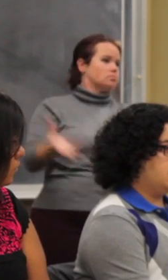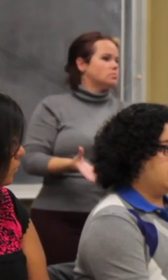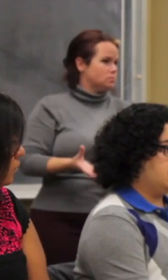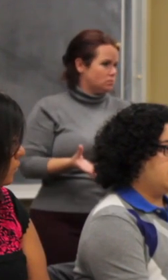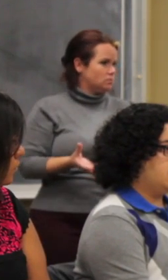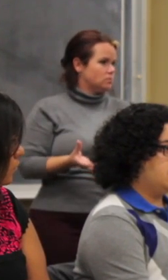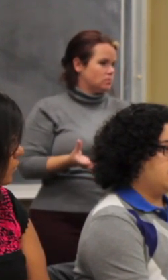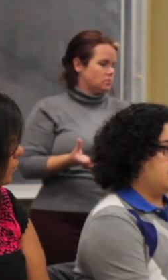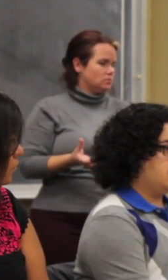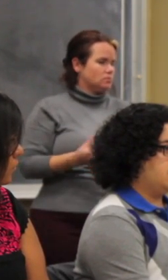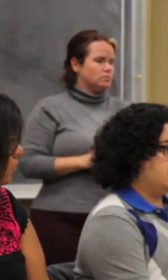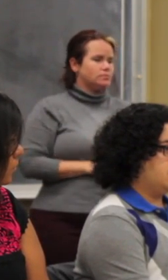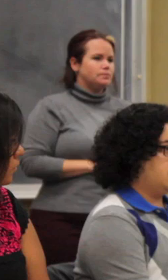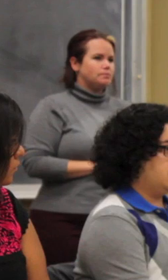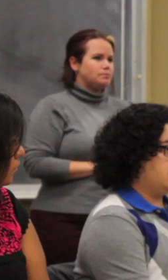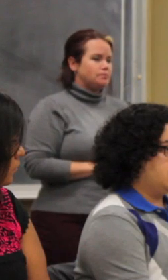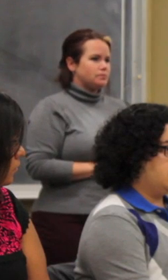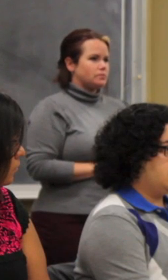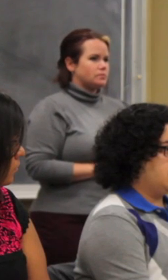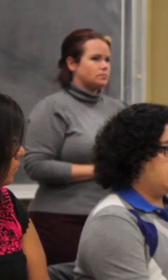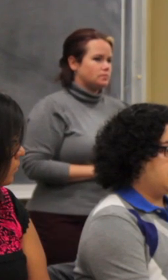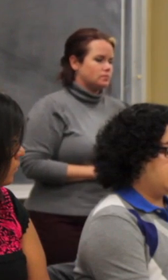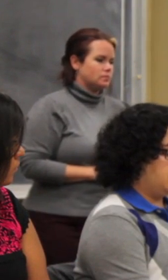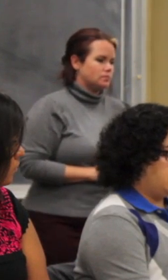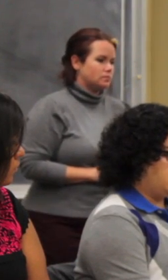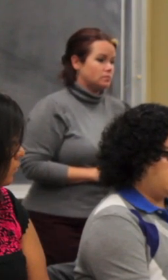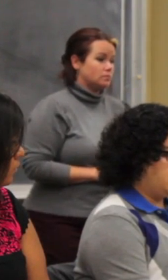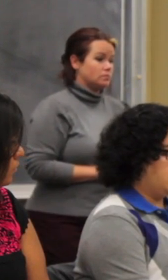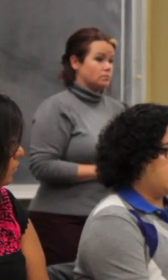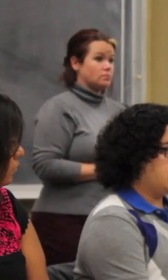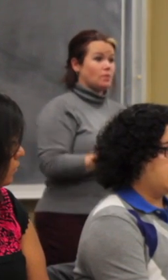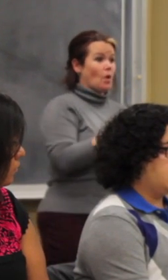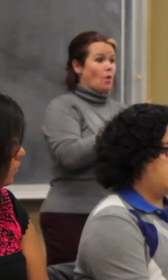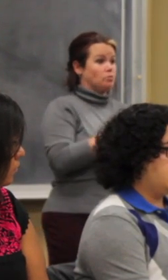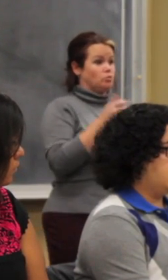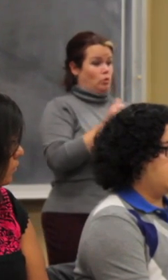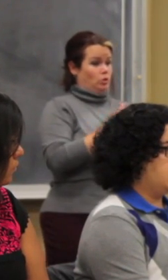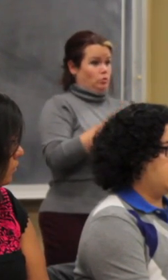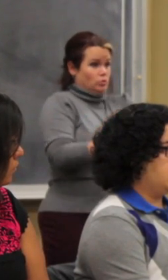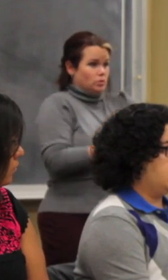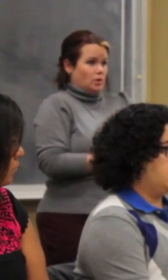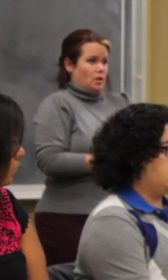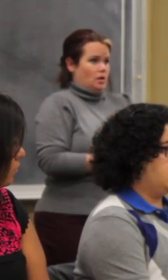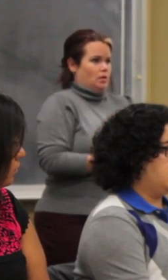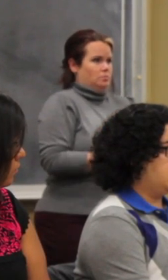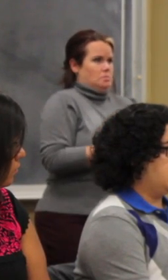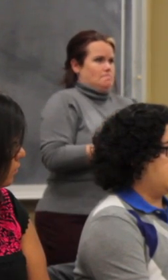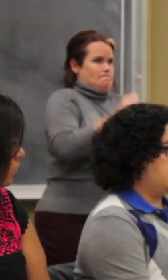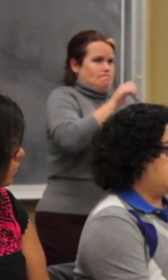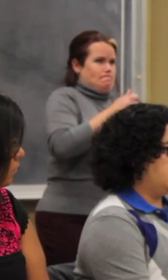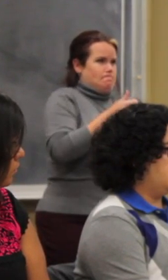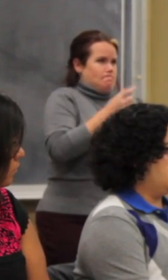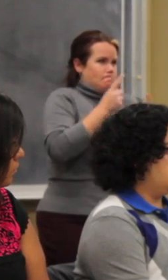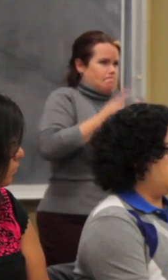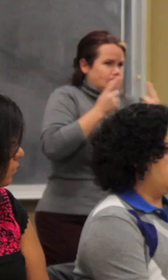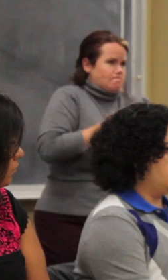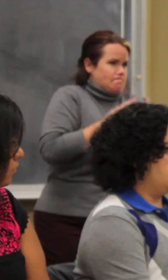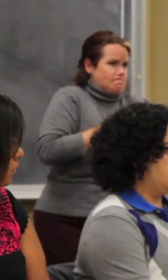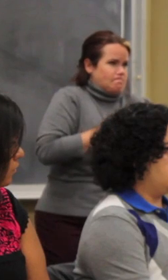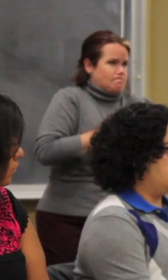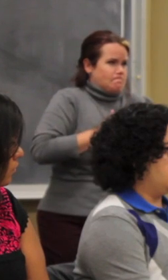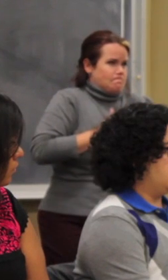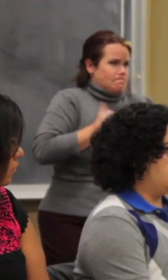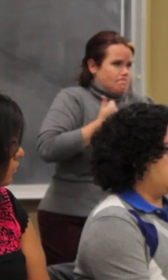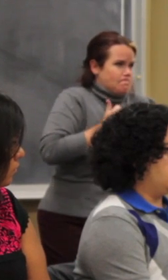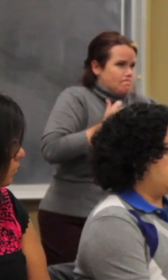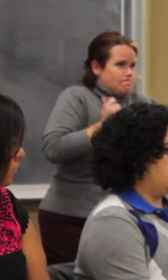in. And the other thing, to get beyond the idea of meritocracy, right? Pulling yourself up by your bootstraps, and, well, no matter what